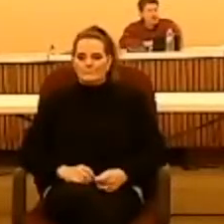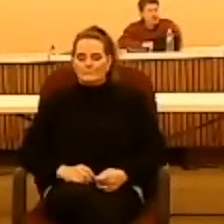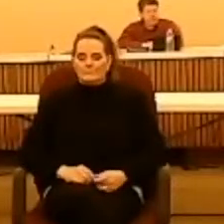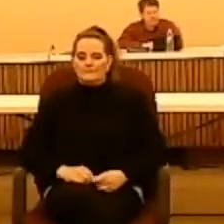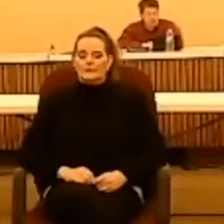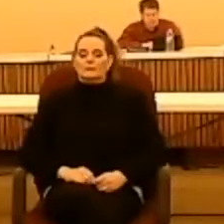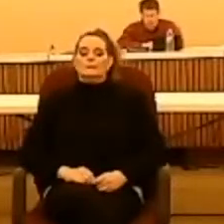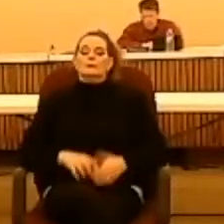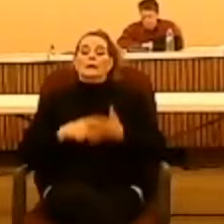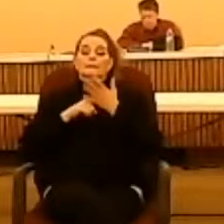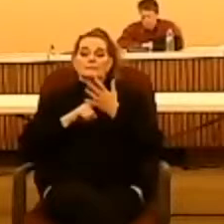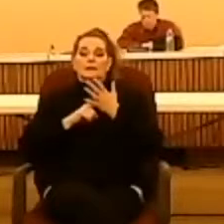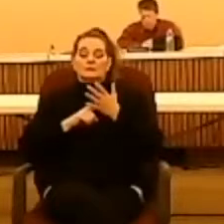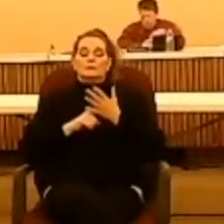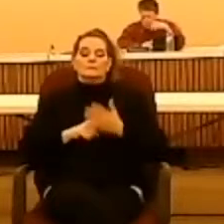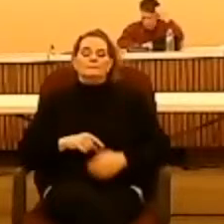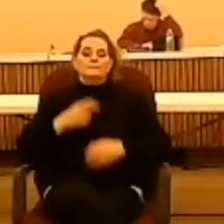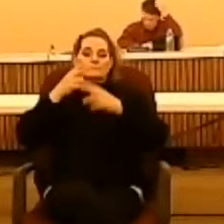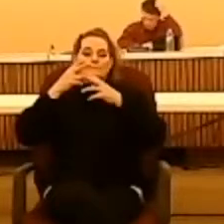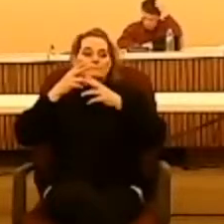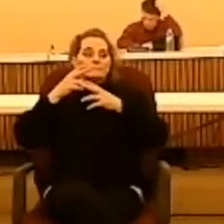Hearing nothing further, please call the roll.